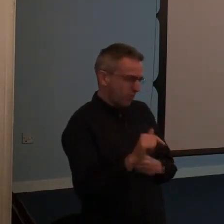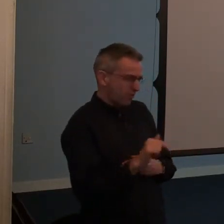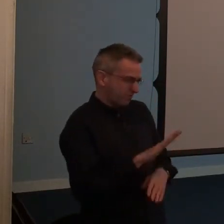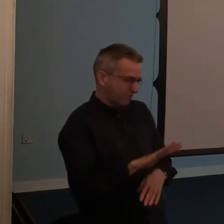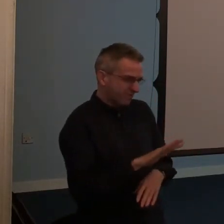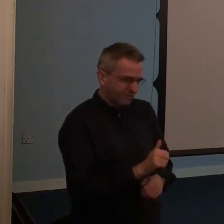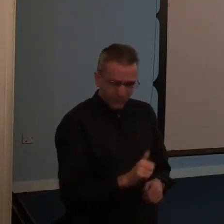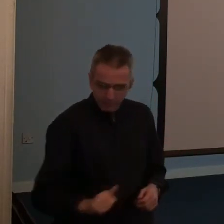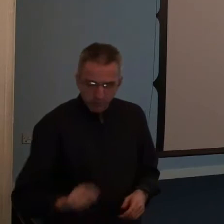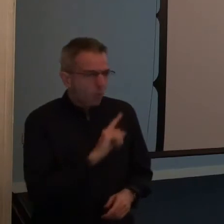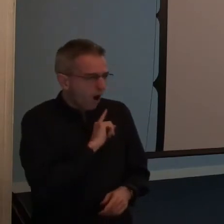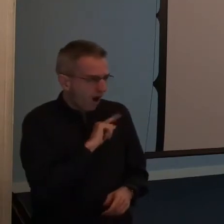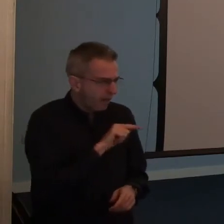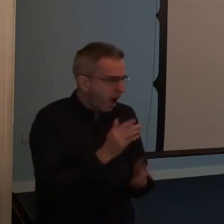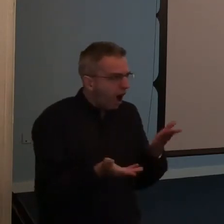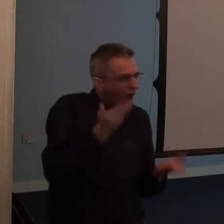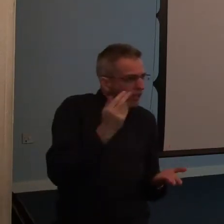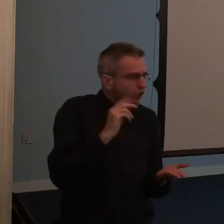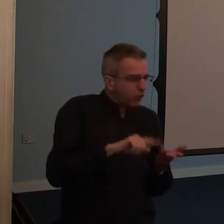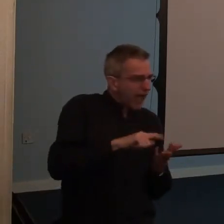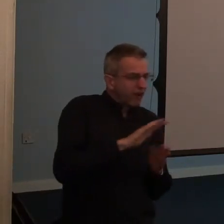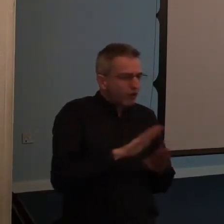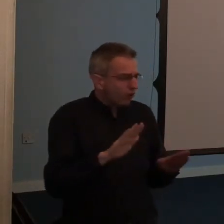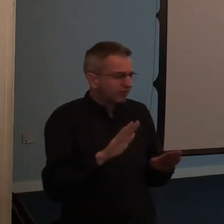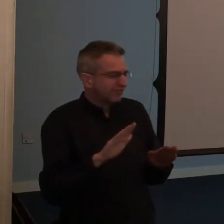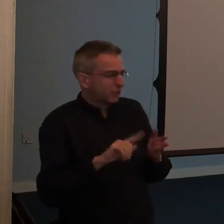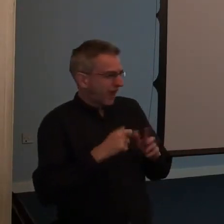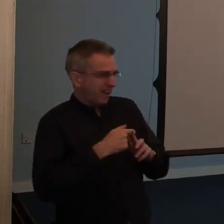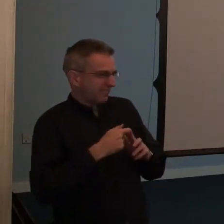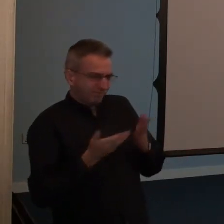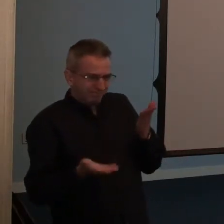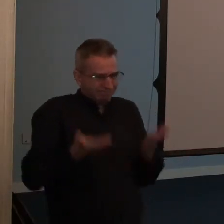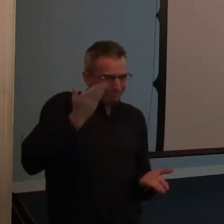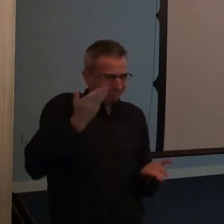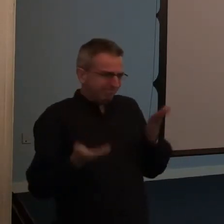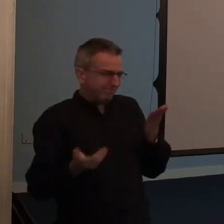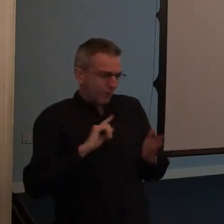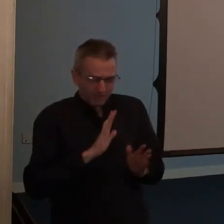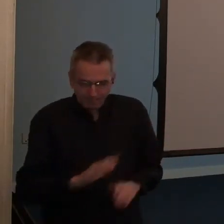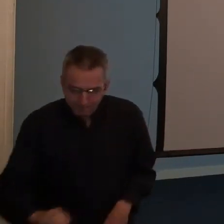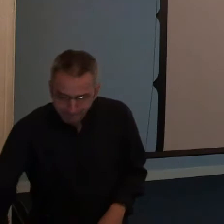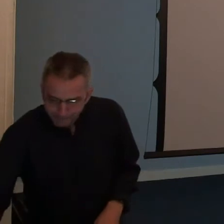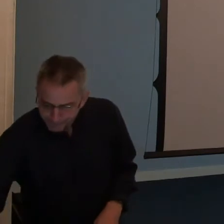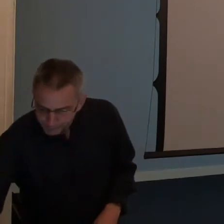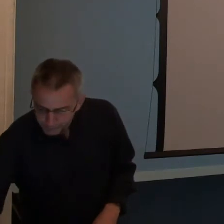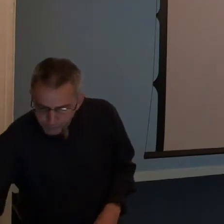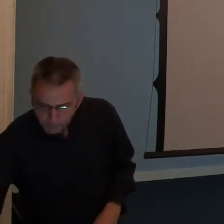one person. So we were interested in the difference and whether that was going to be a significant factor, whether people were from the UK or not.